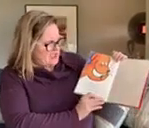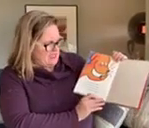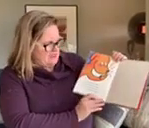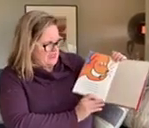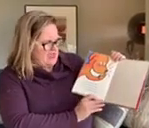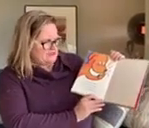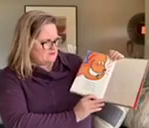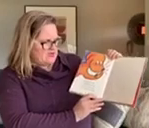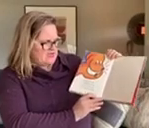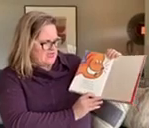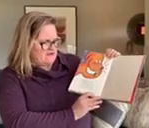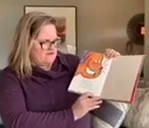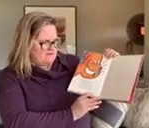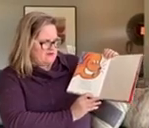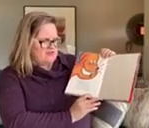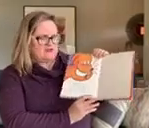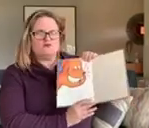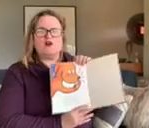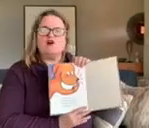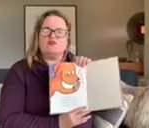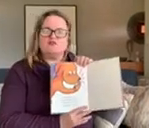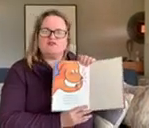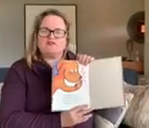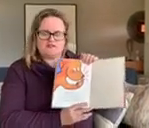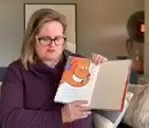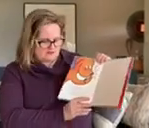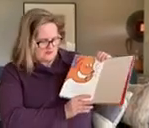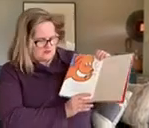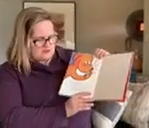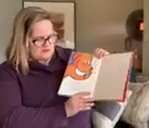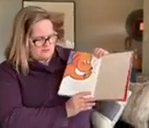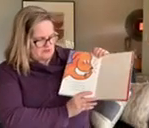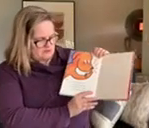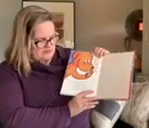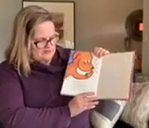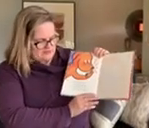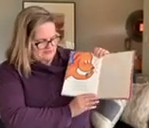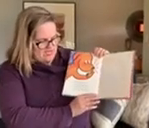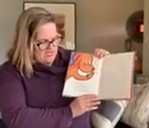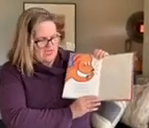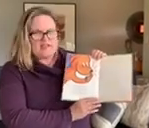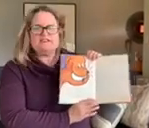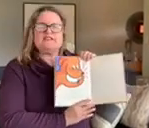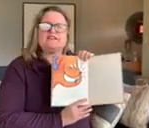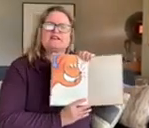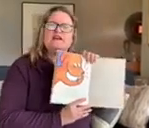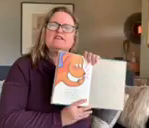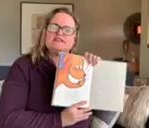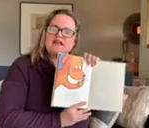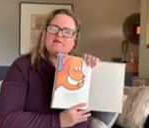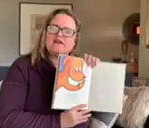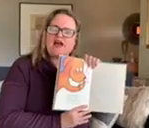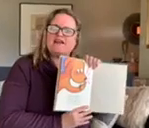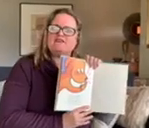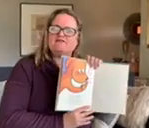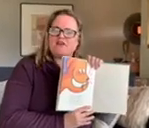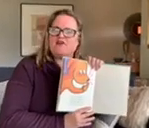And that's why everybody grows between his eyes some kind of